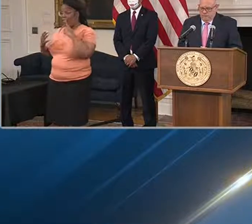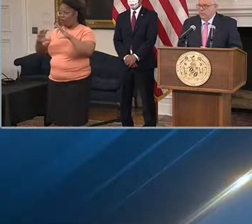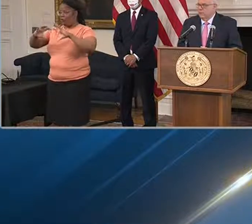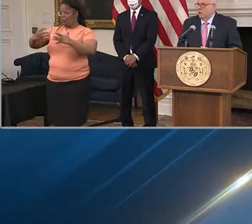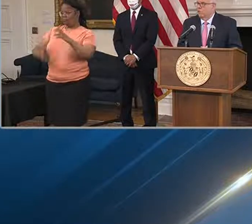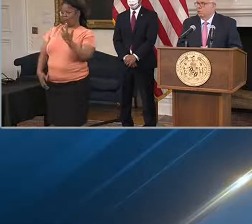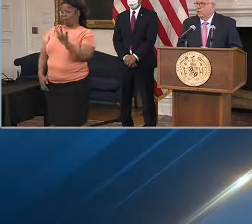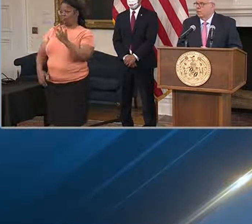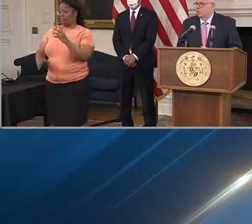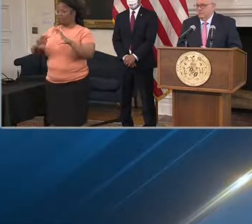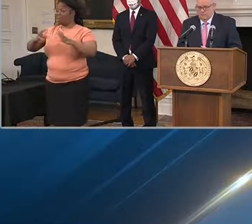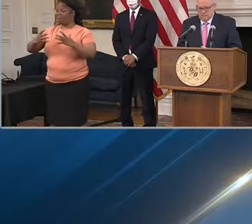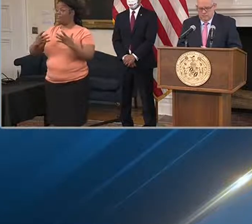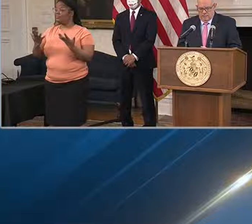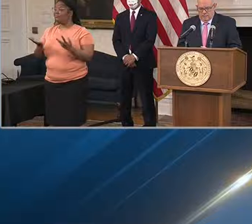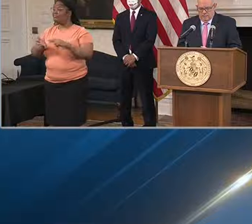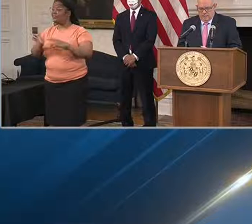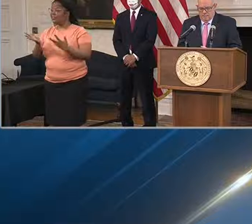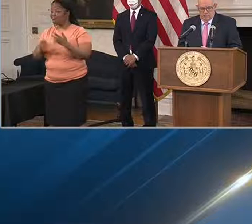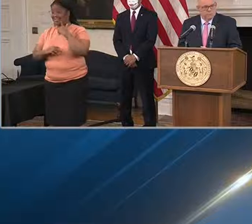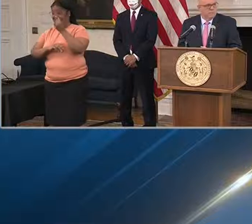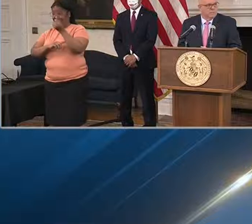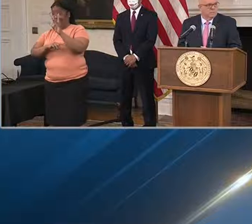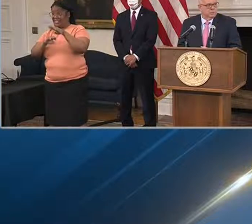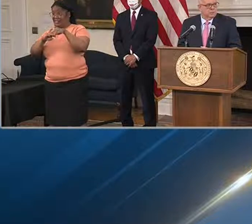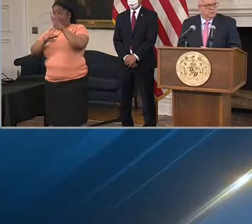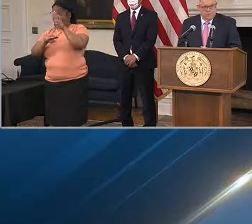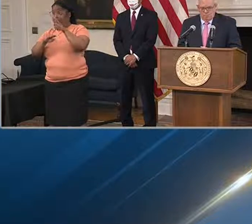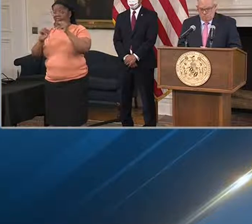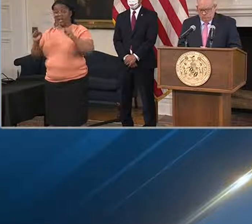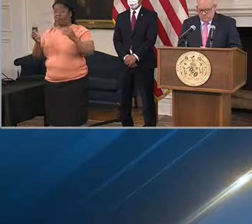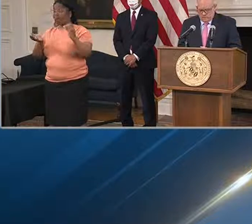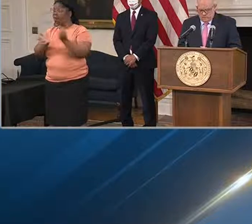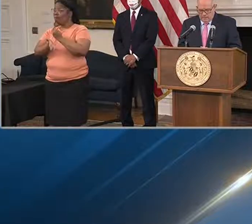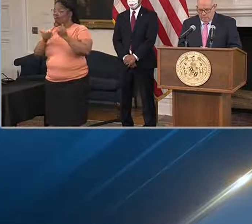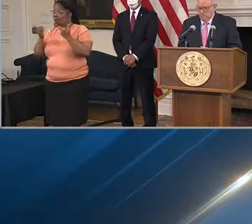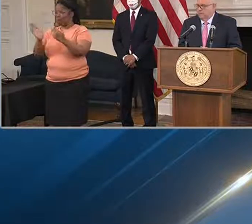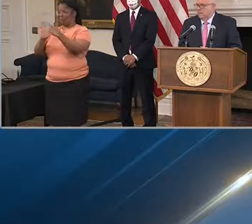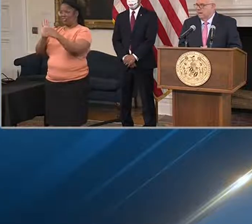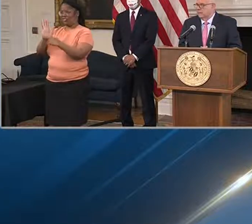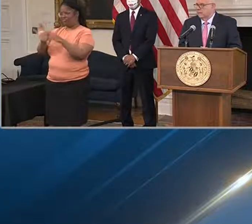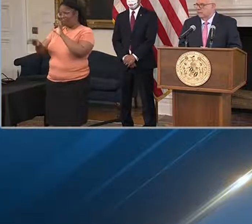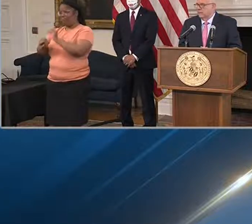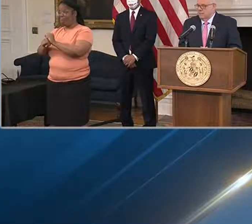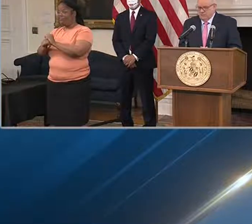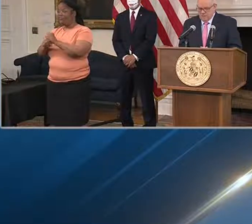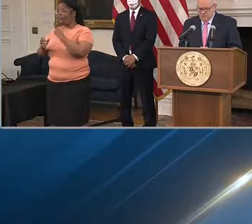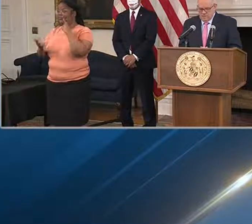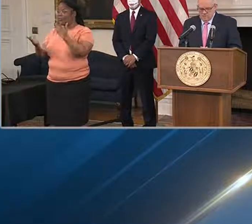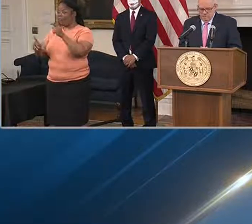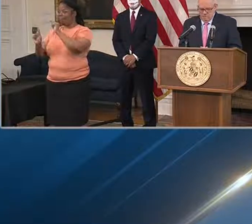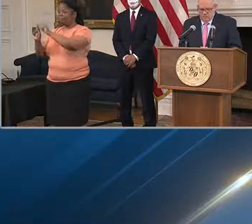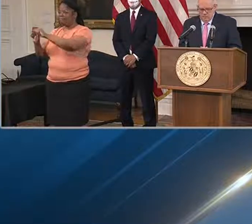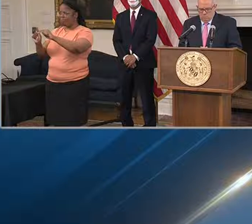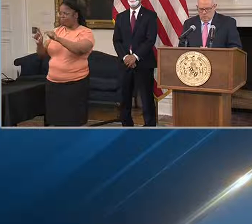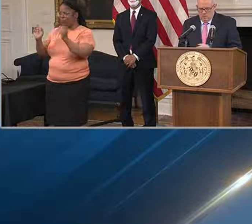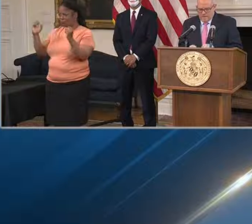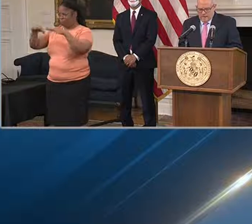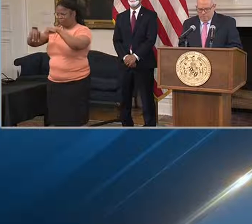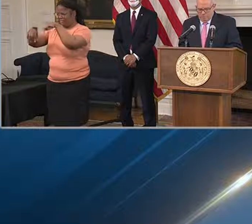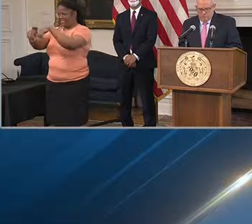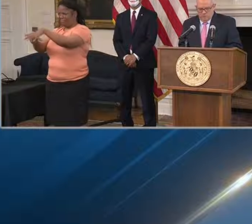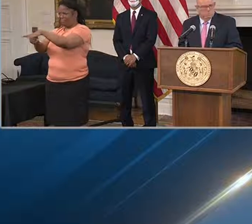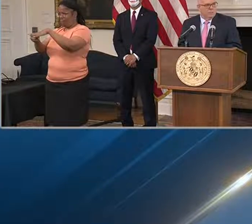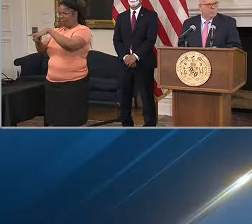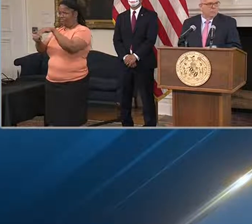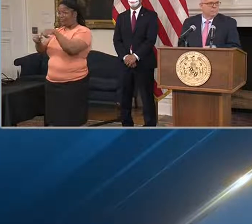that every Marylander over the age of 16 was able to pre-register for an appointment at one of our mass vaccination sites. More